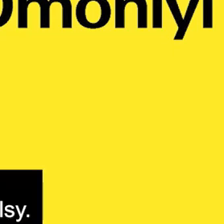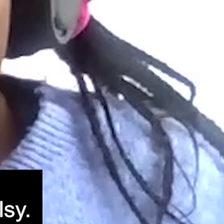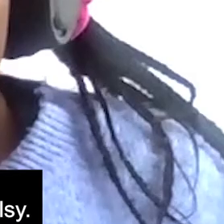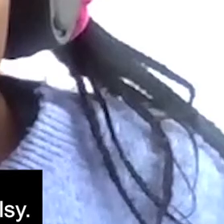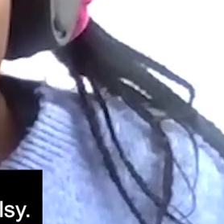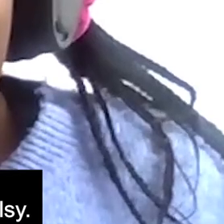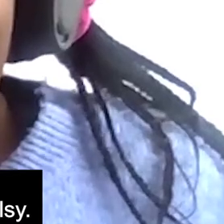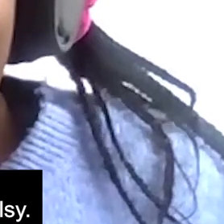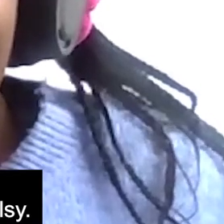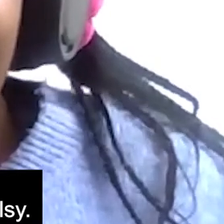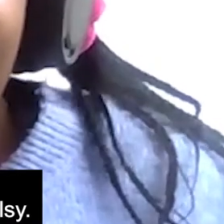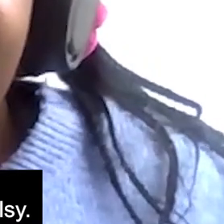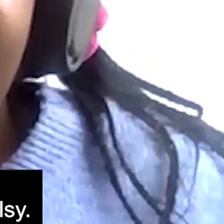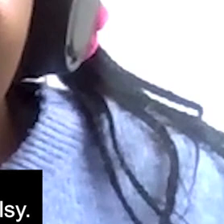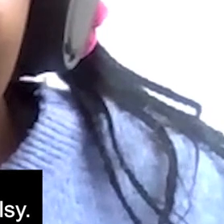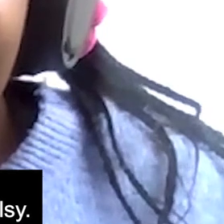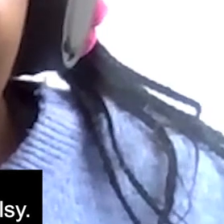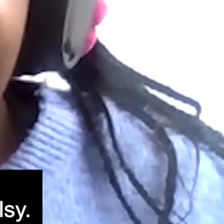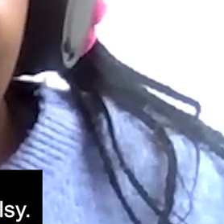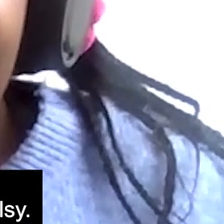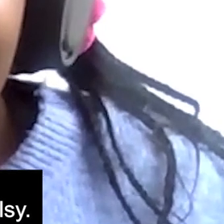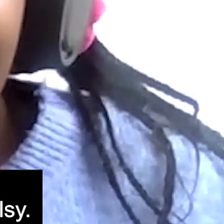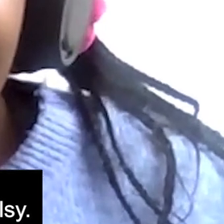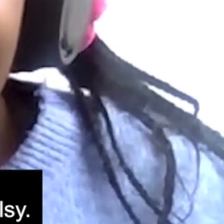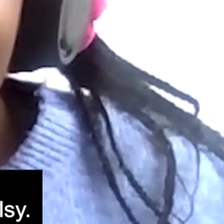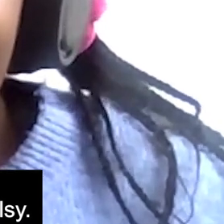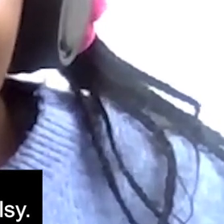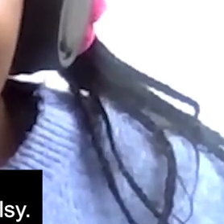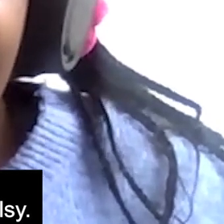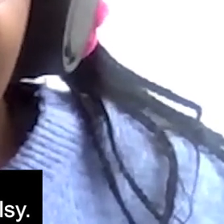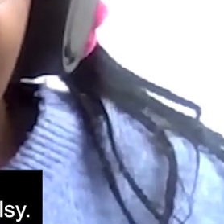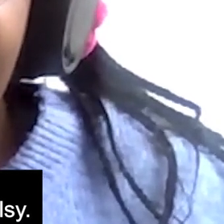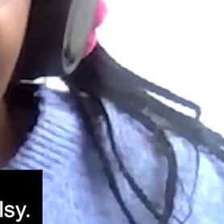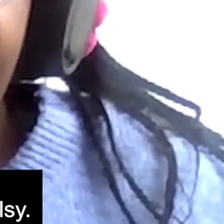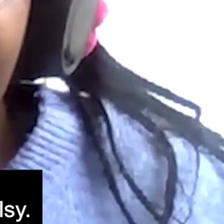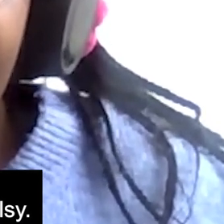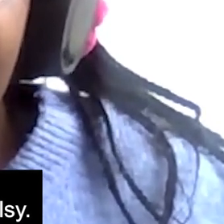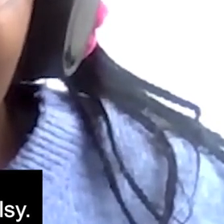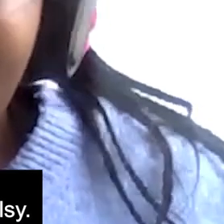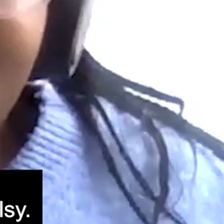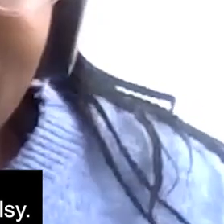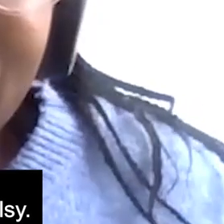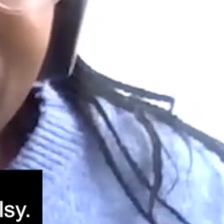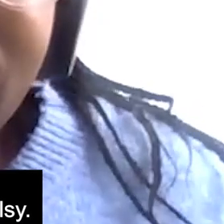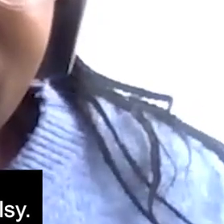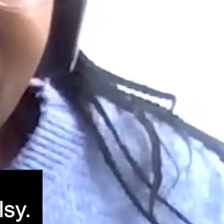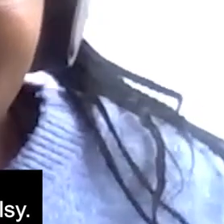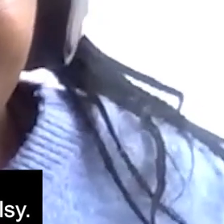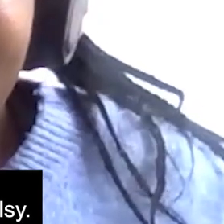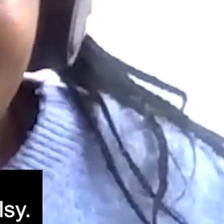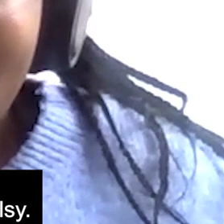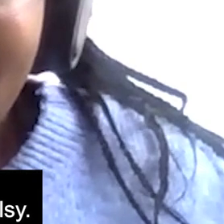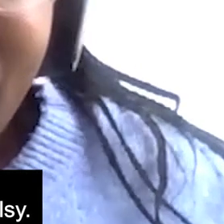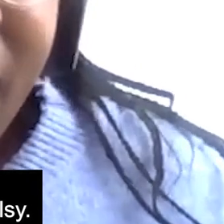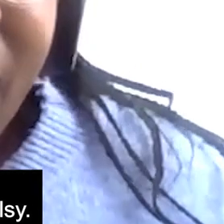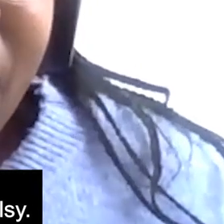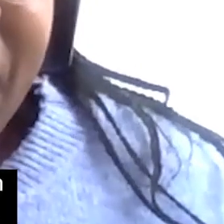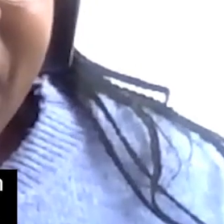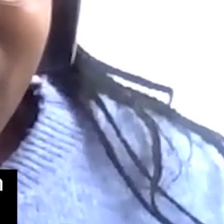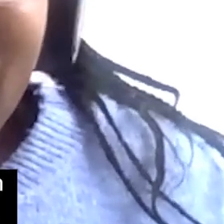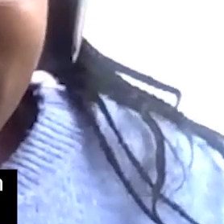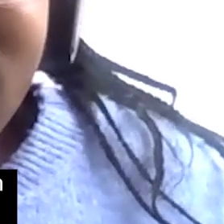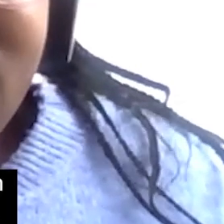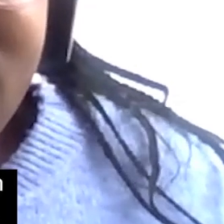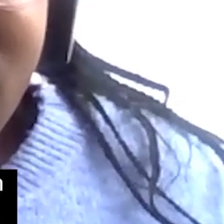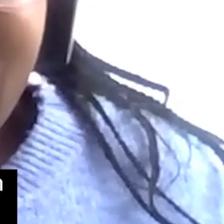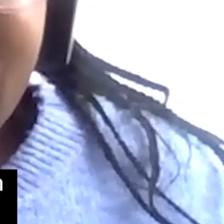My name is Yawande. I am 31 years old and I have cerebral palsy.